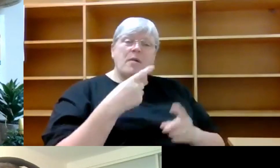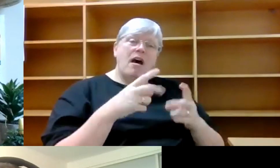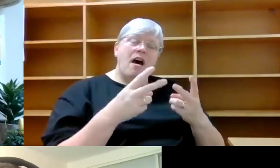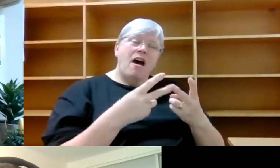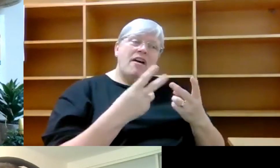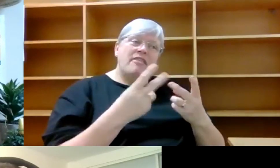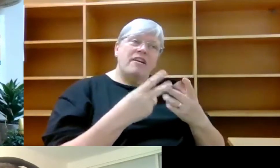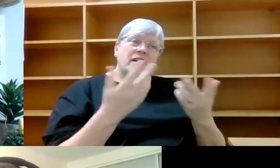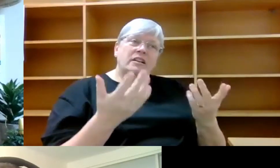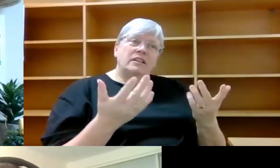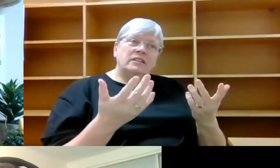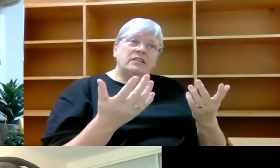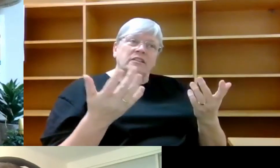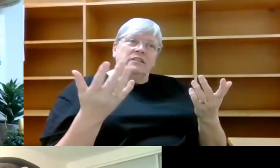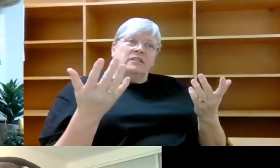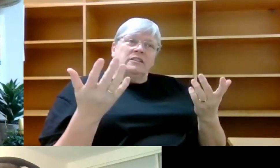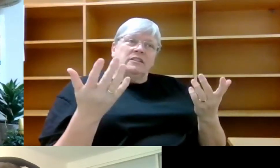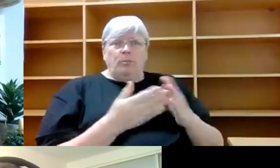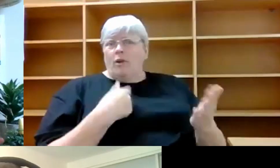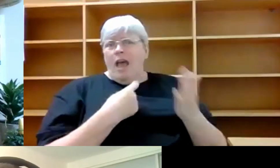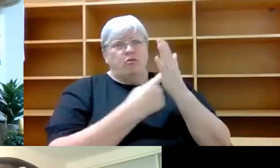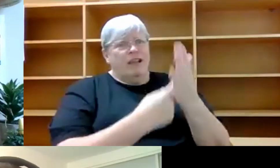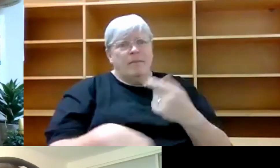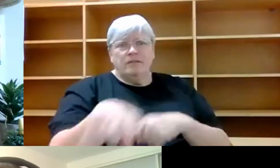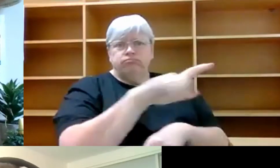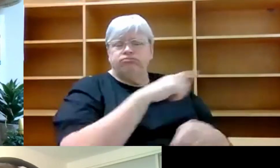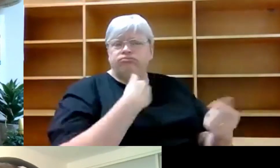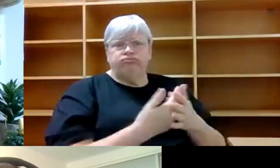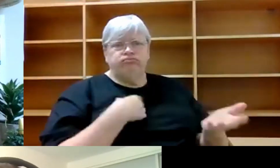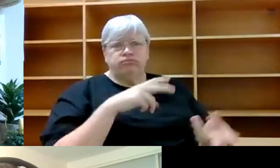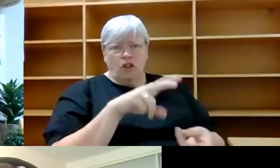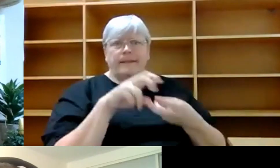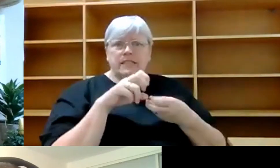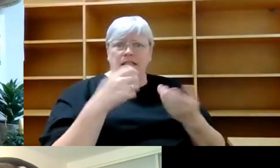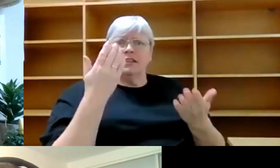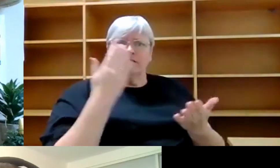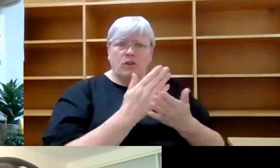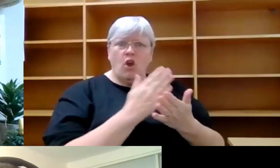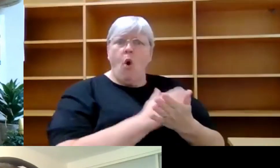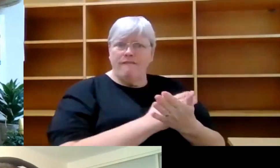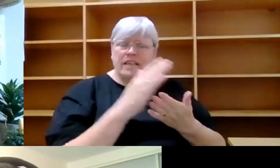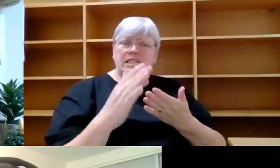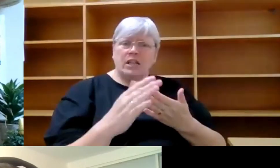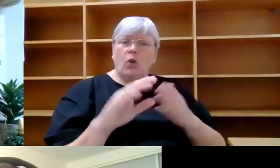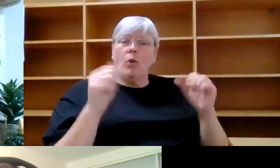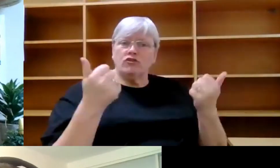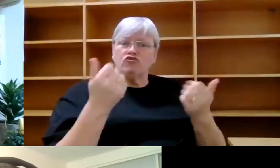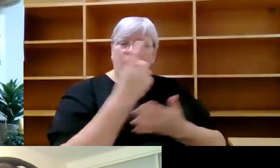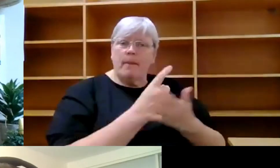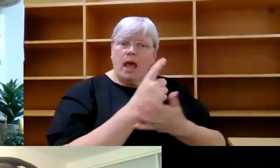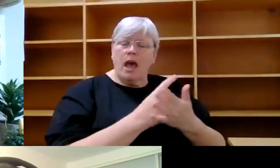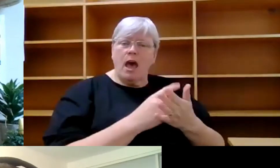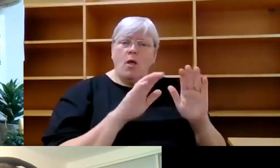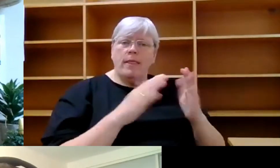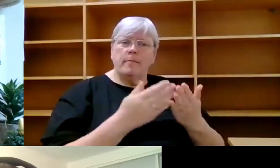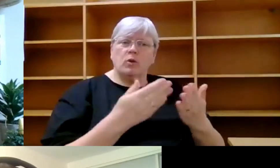kind of, it's a very good book. I recommend it to everyone listening, obviously. And I think what's great about it is it does deal with